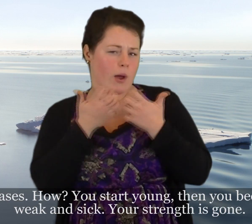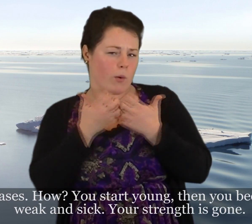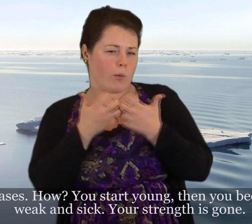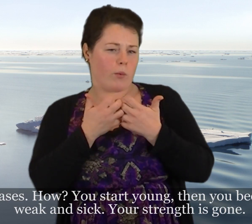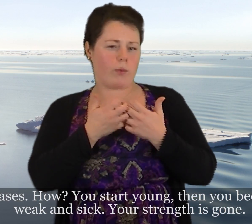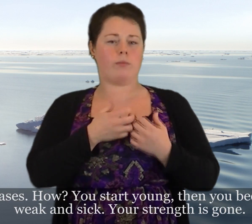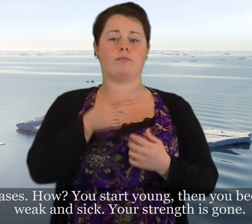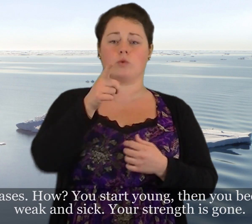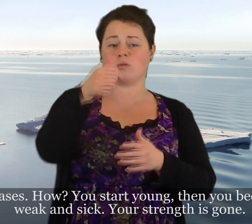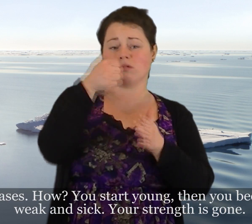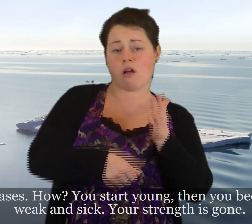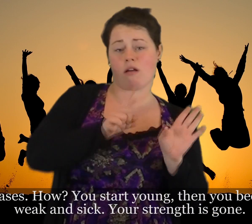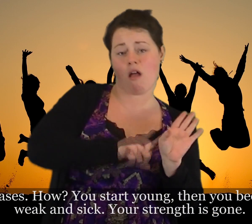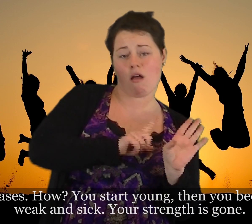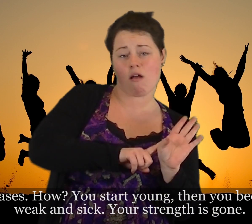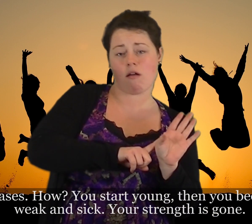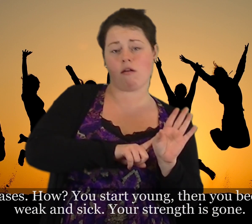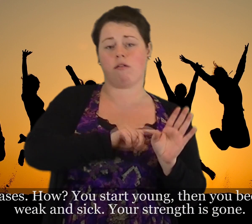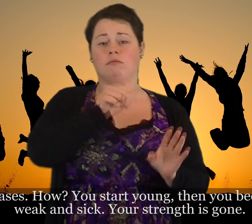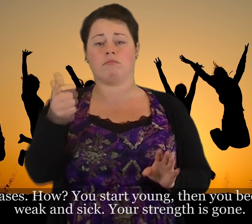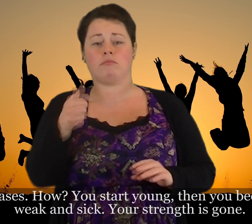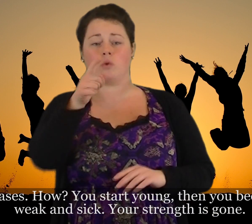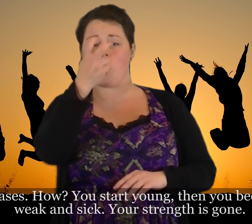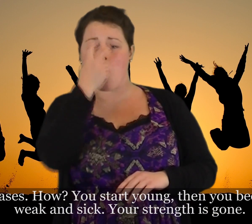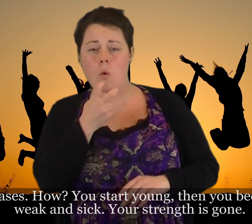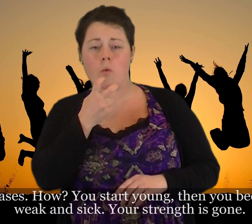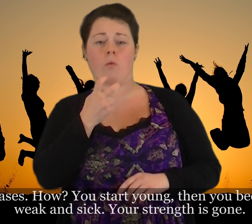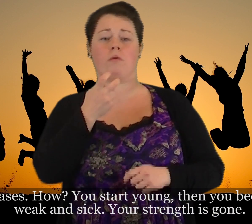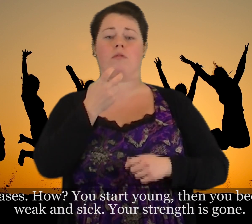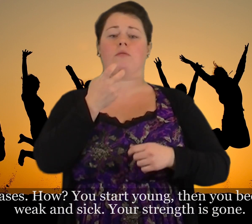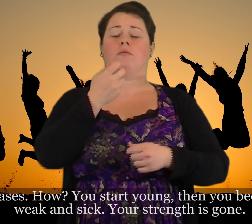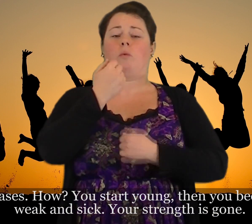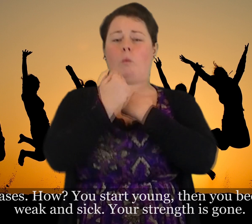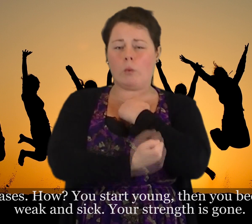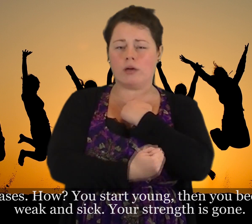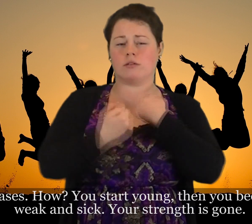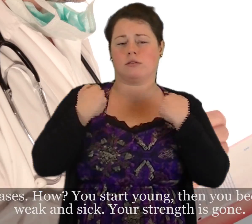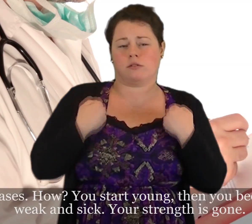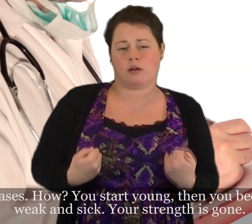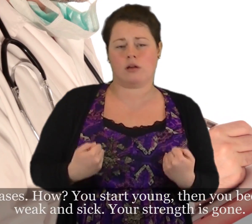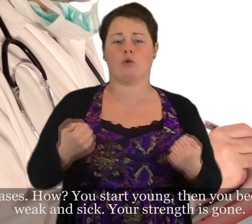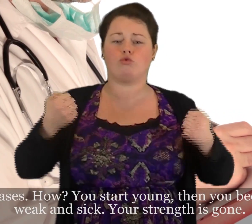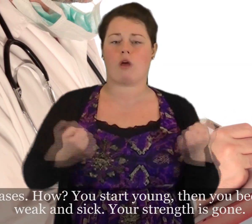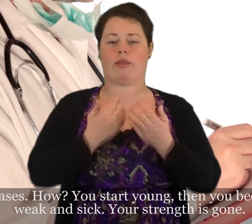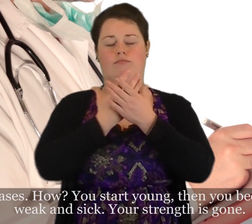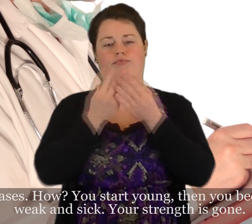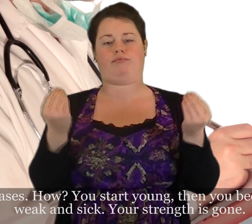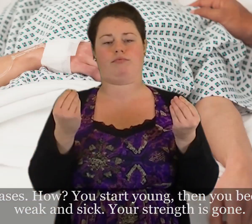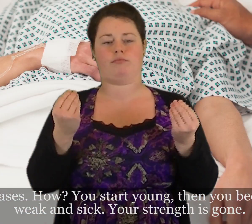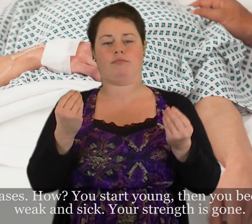It taunts us. Some of you young people, you don't know much about the taunting of death yet. You will.